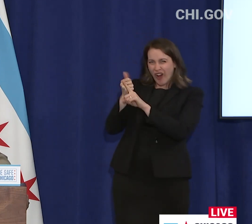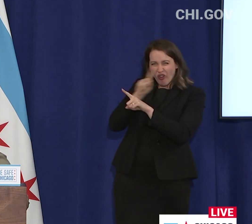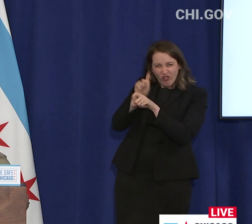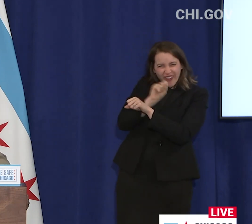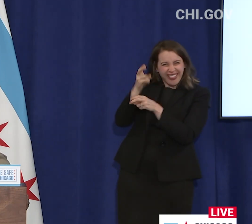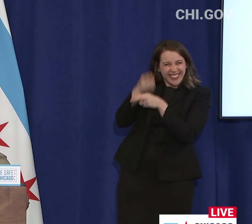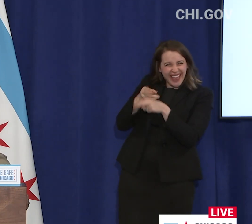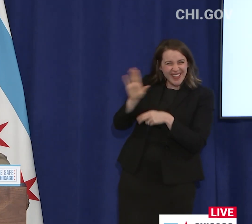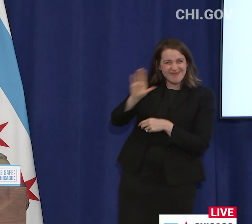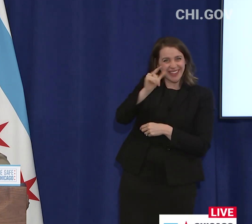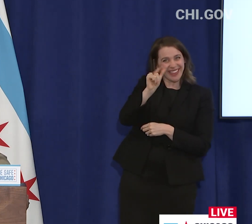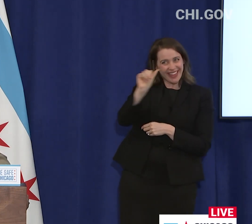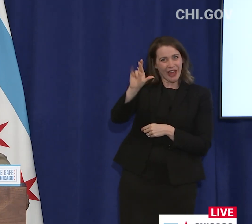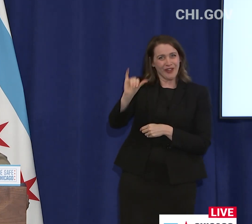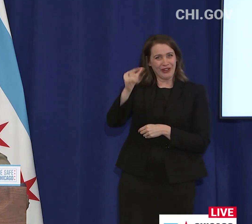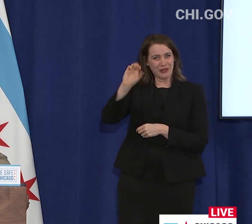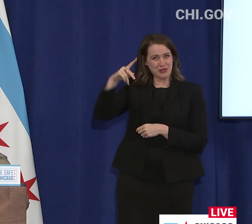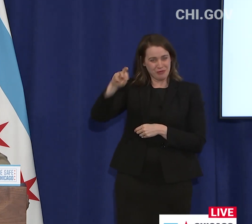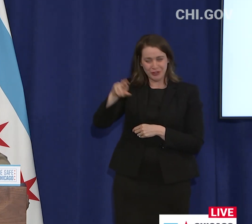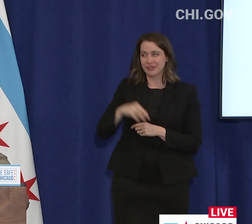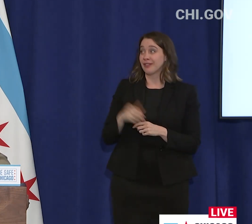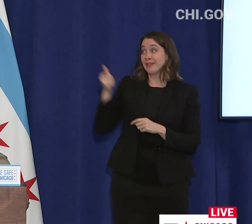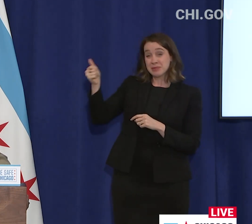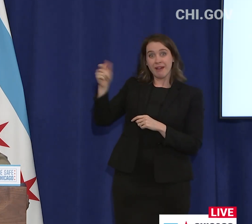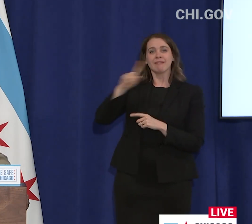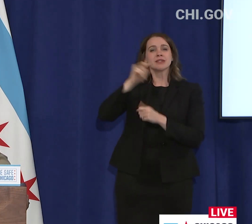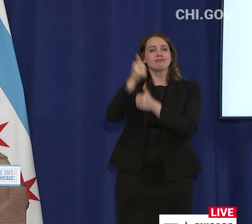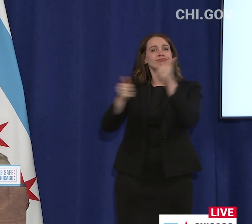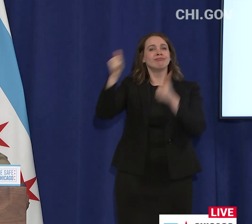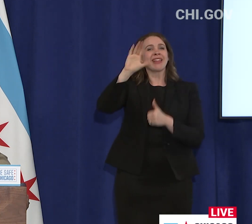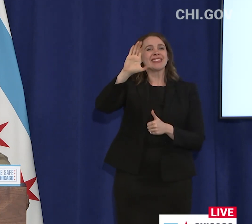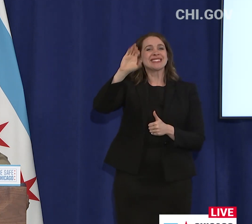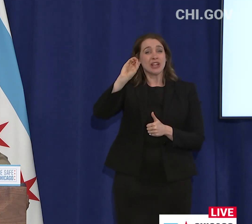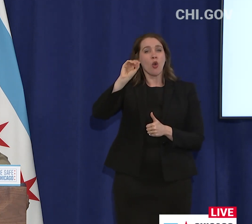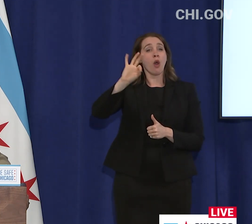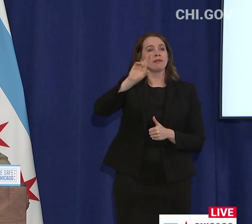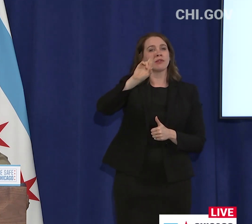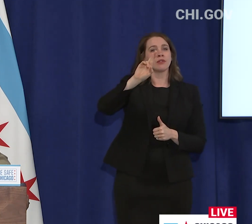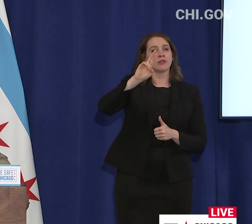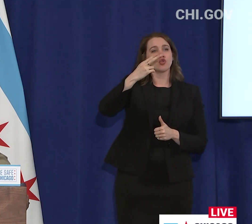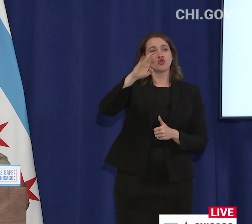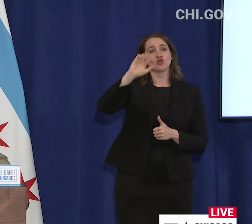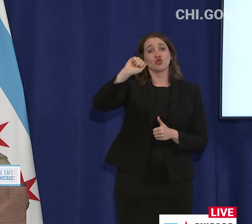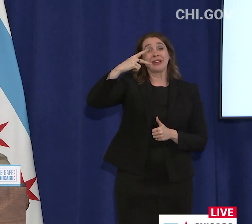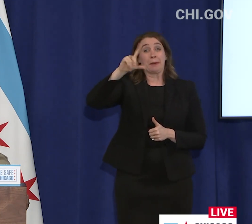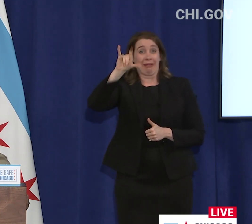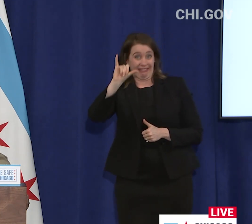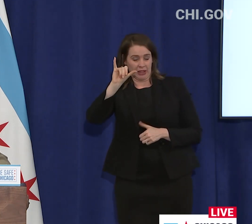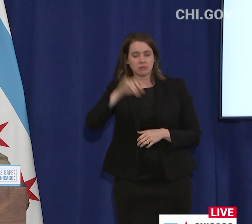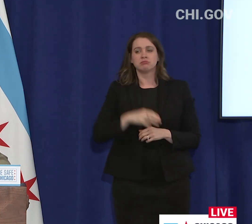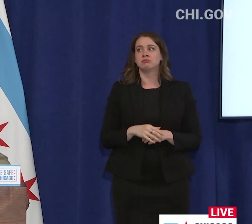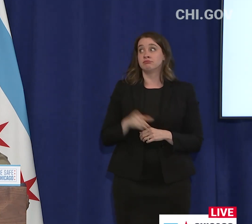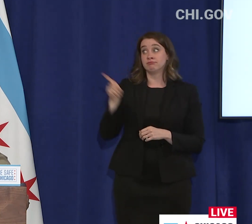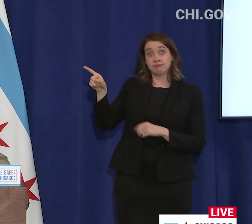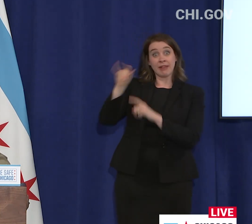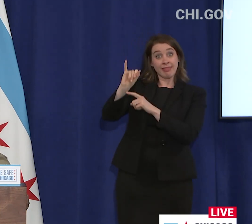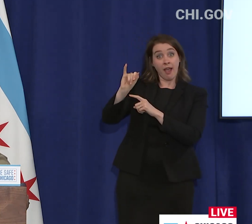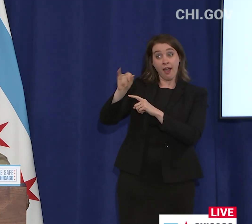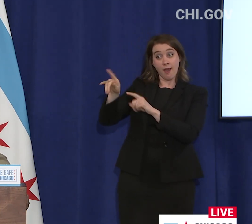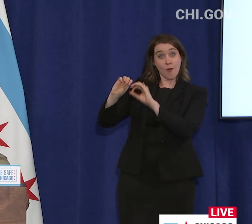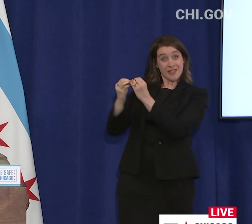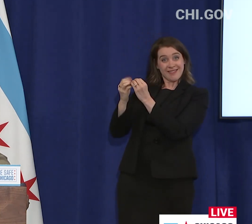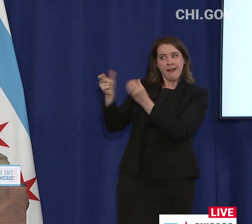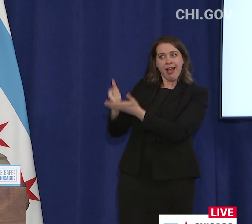Cooper, who is the CEO of Reaply. And who was responsible for helping us set up